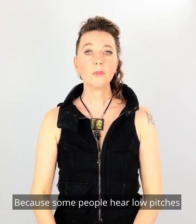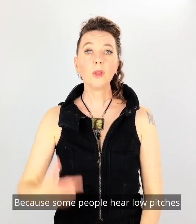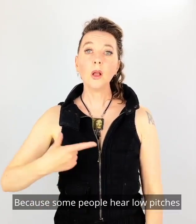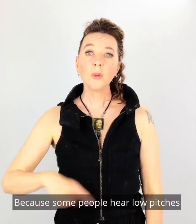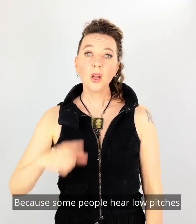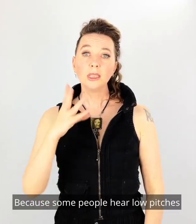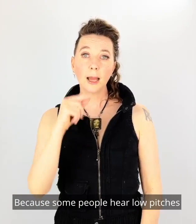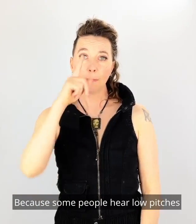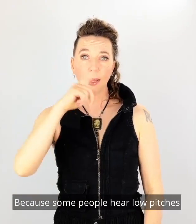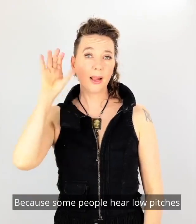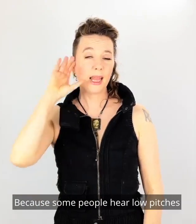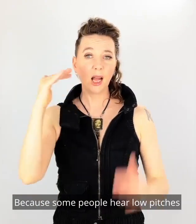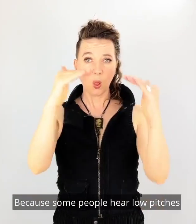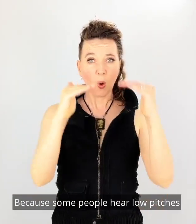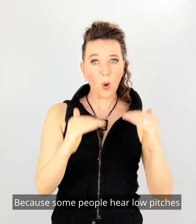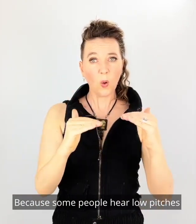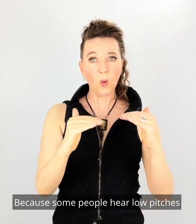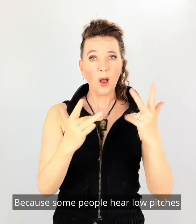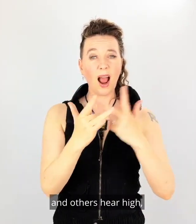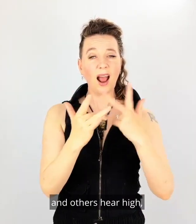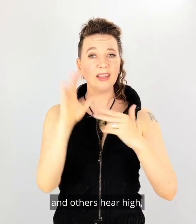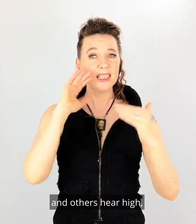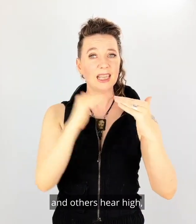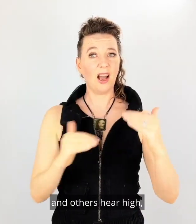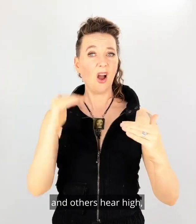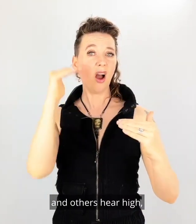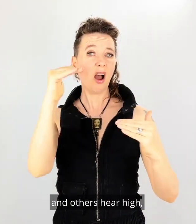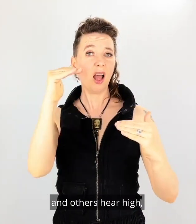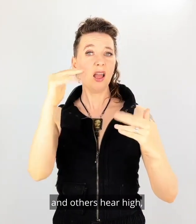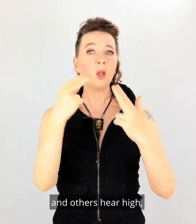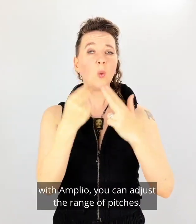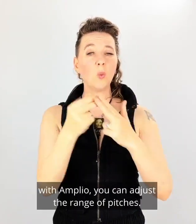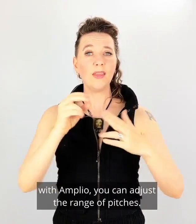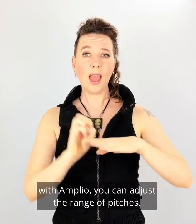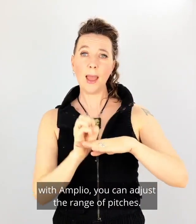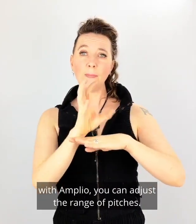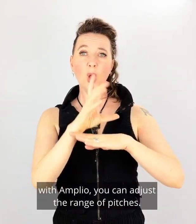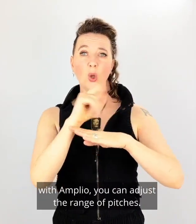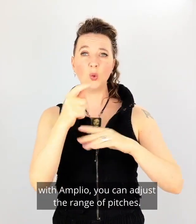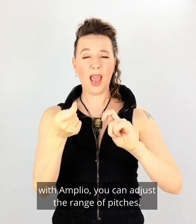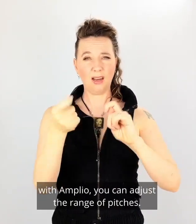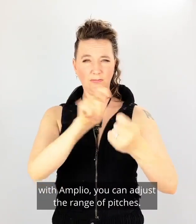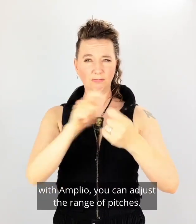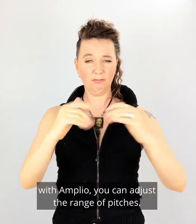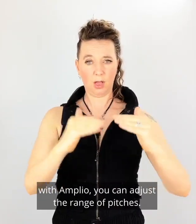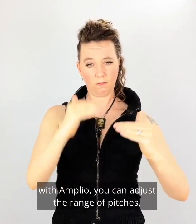Because some people hear low pitches and others hear high, with Amplio you can adjust the range of